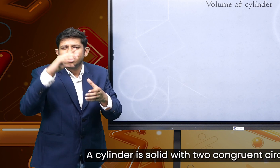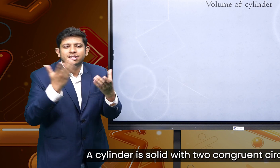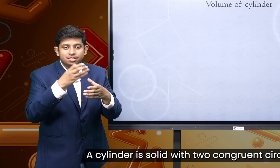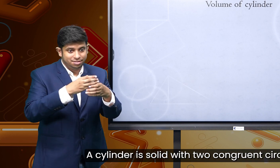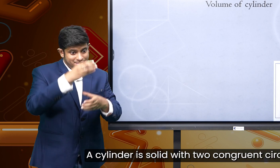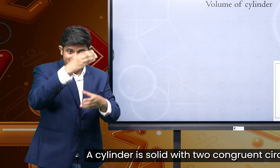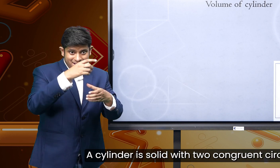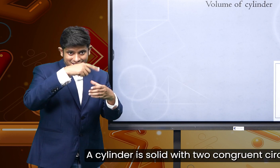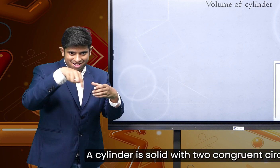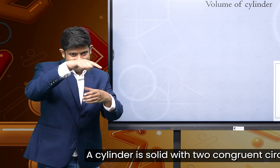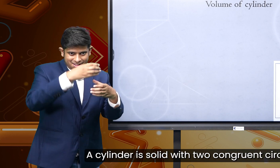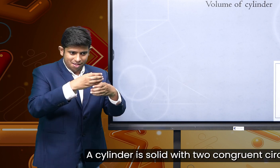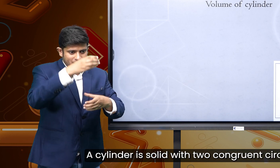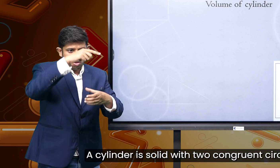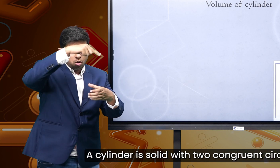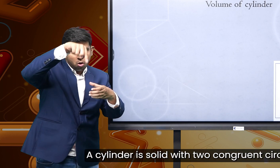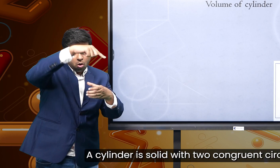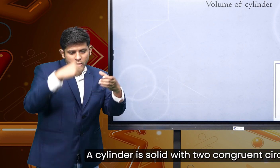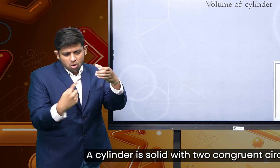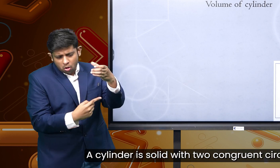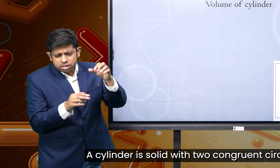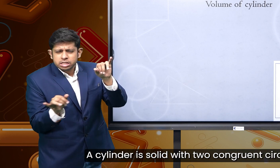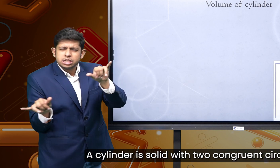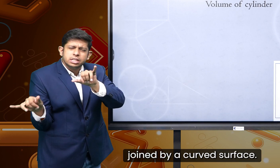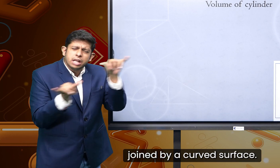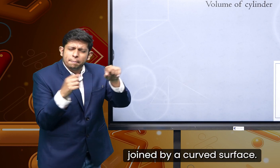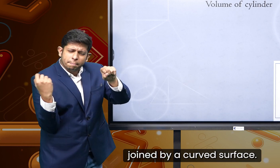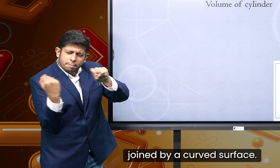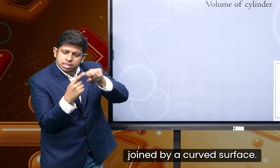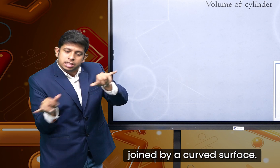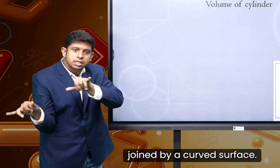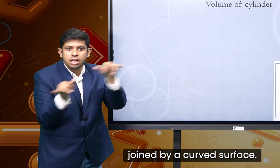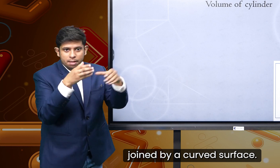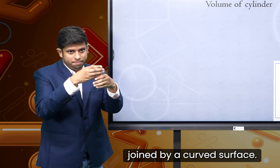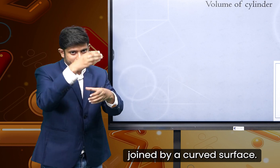cylinder is solid with two congruent circles joined by a curved surface.